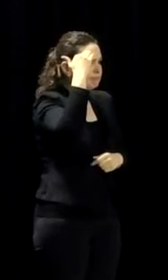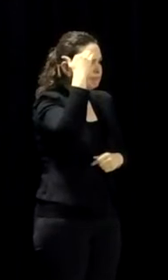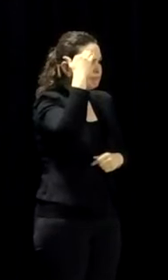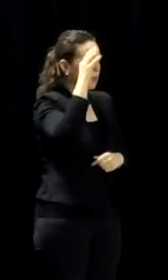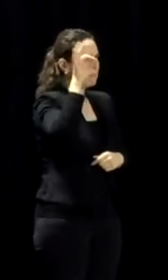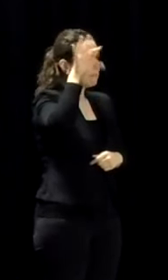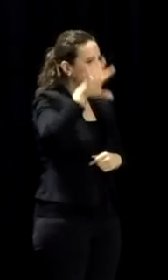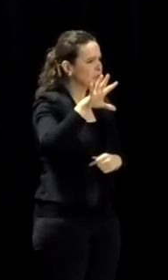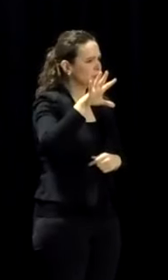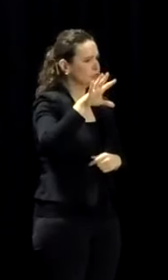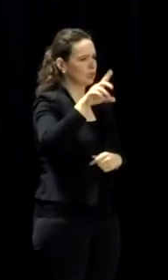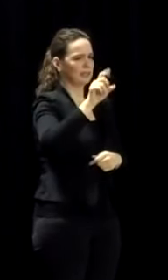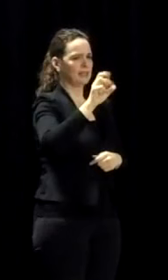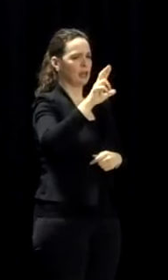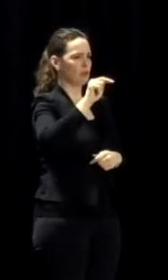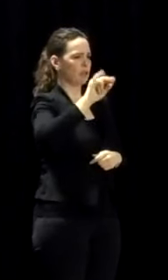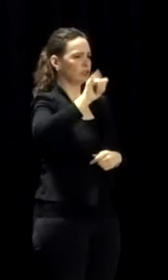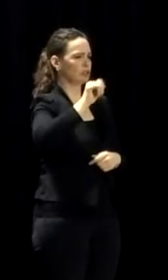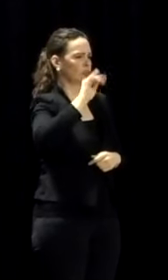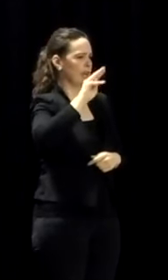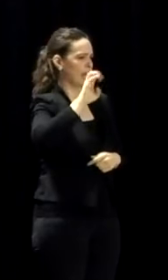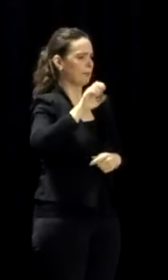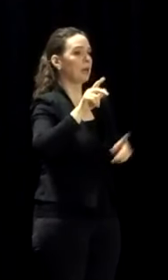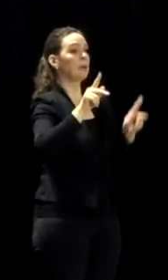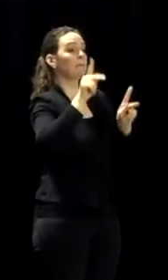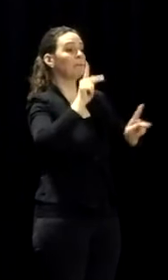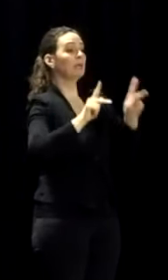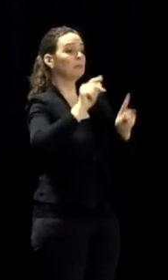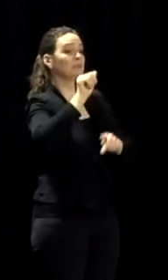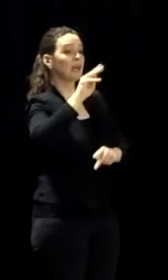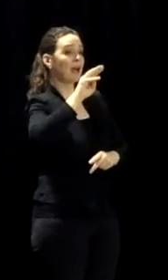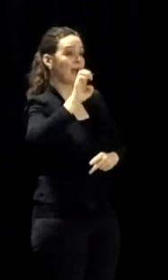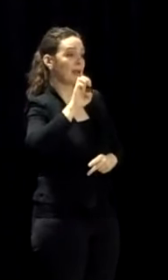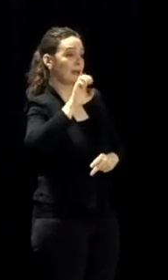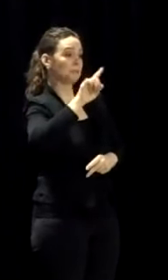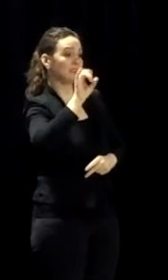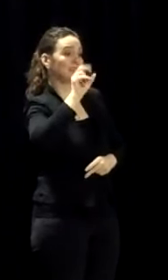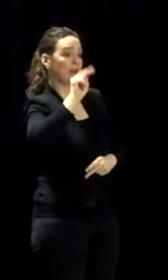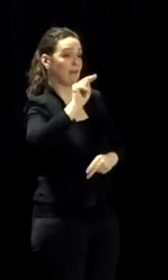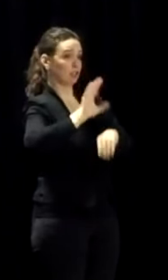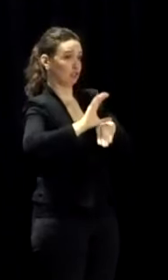Zion Church, to share a little bit more about the importance of social distancing and following the rules. Pastor.